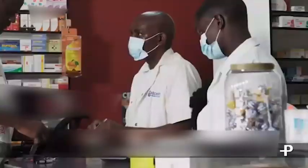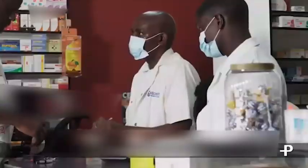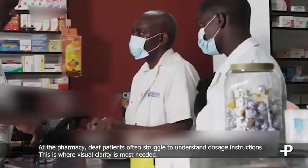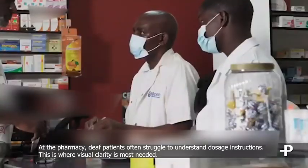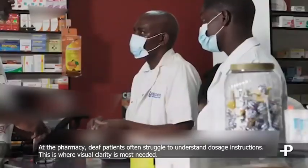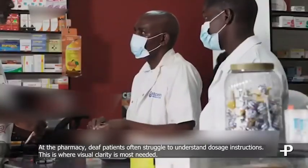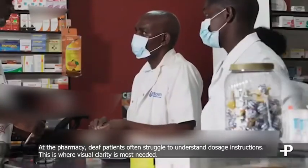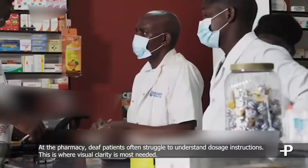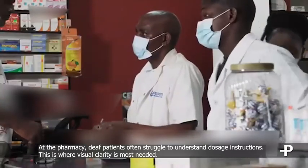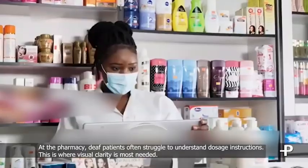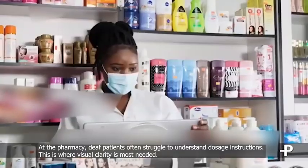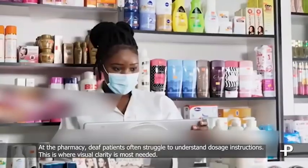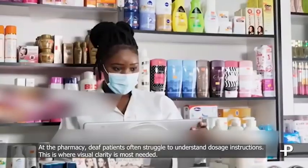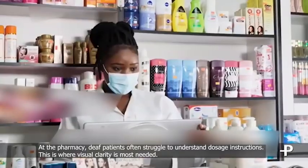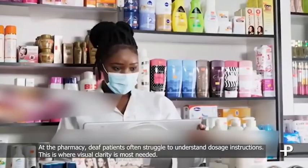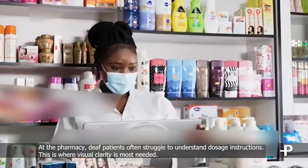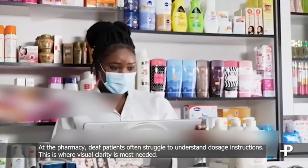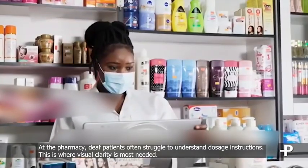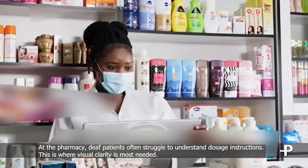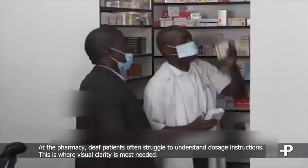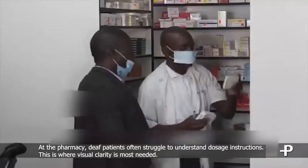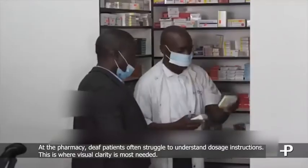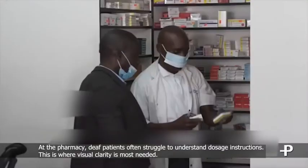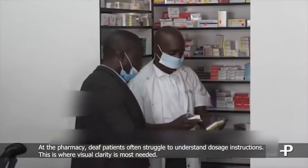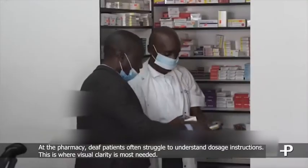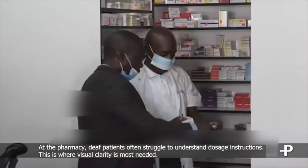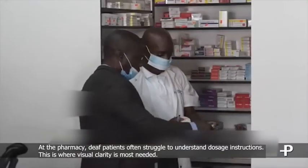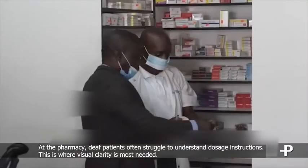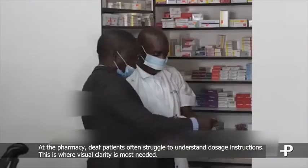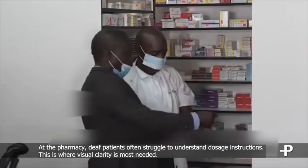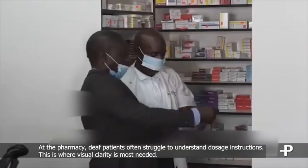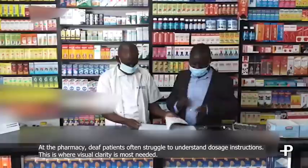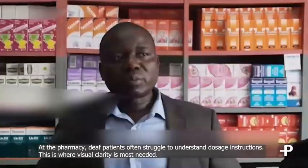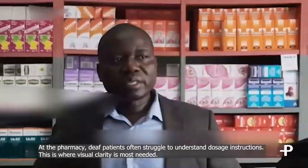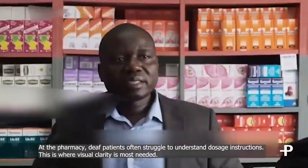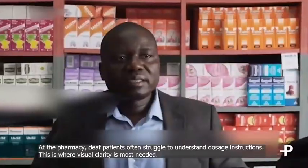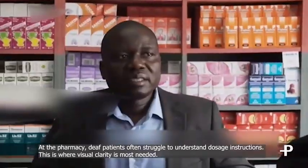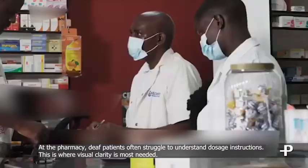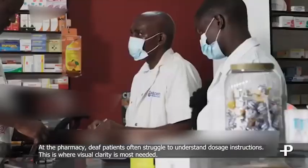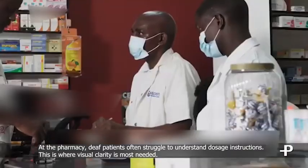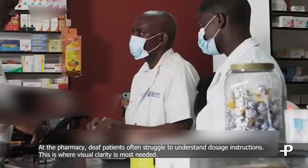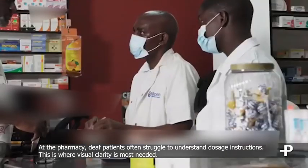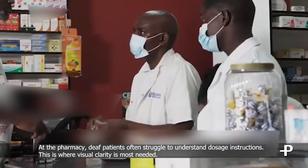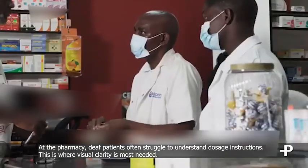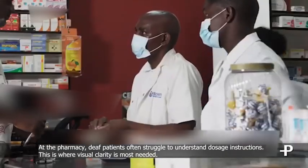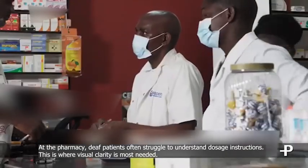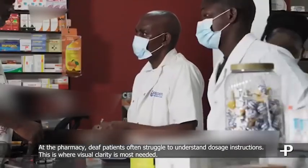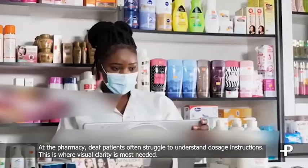At the pharmacy, deaf patients often struggle to understand dosage instructions. This is where visual